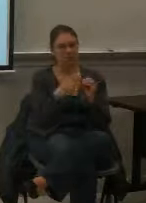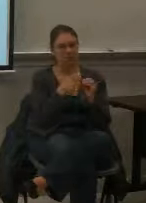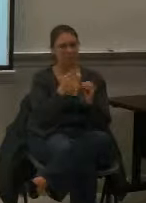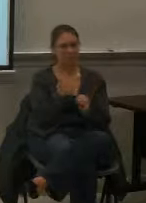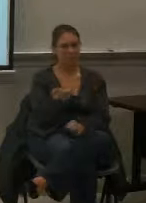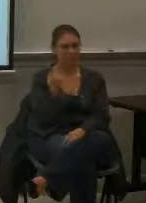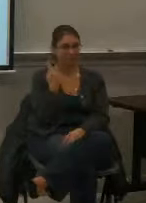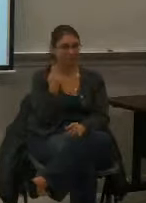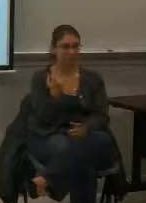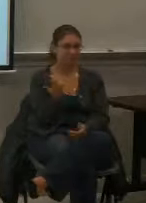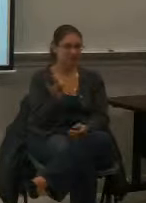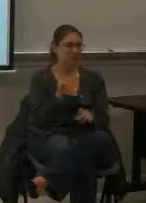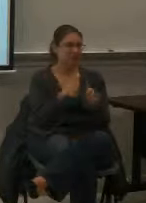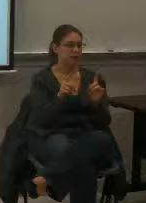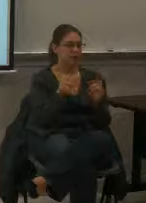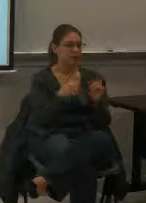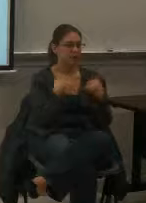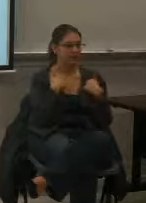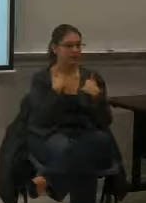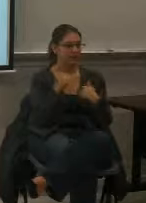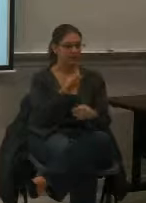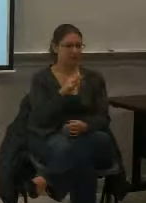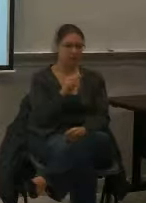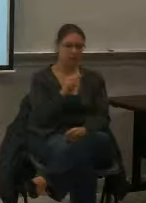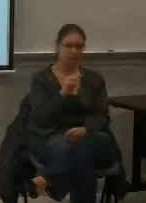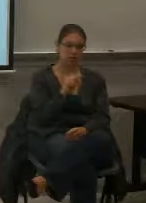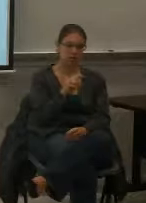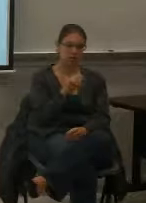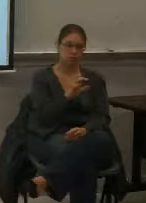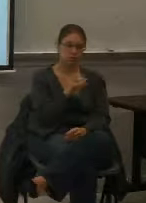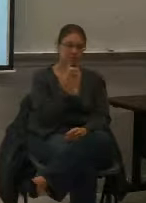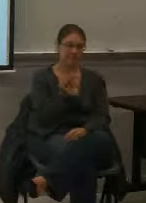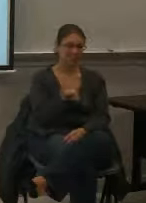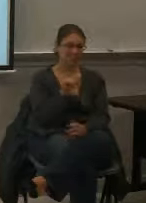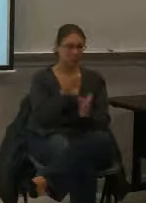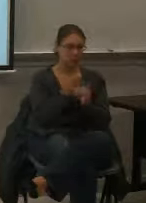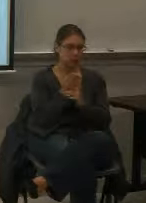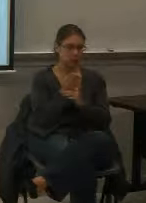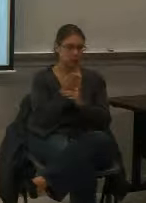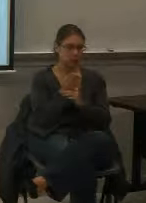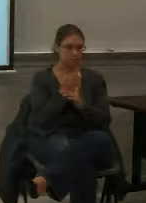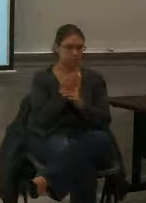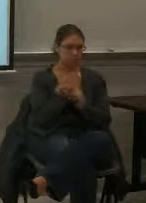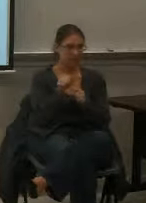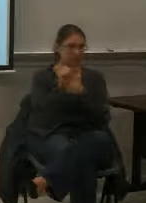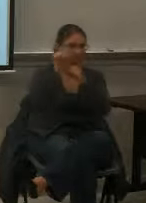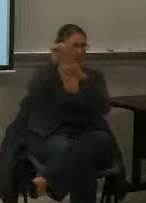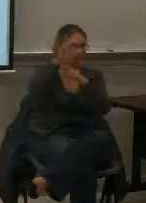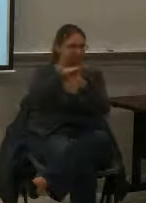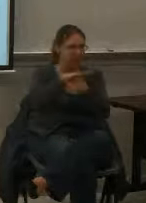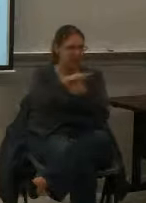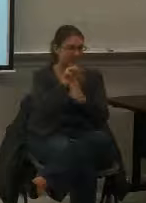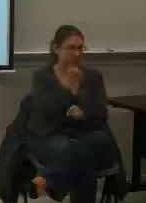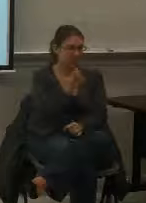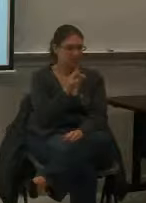that much about it. This species of nostoc is found throughout the mountainous areas